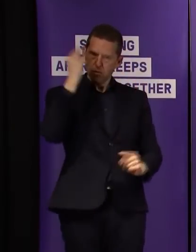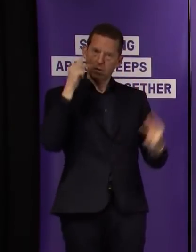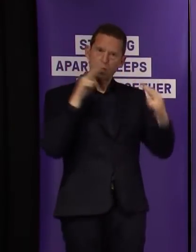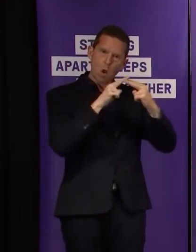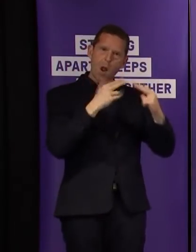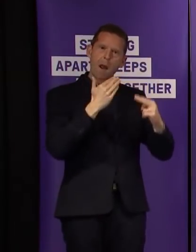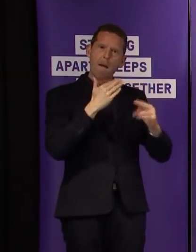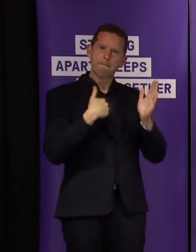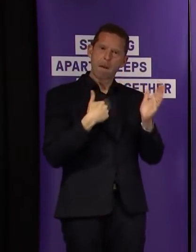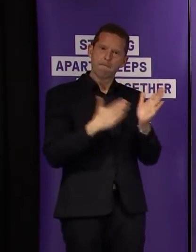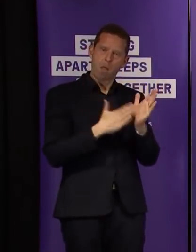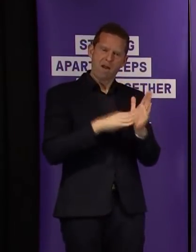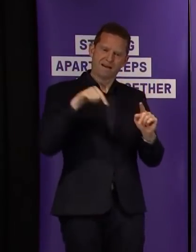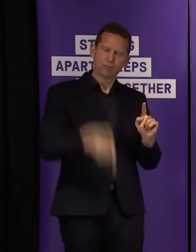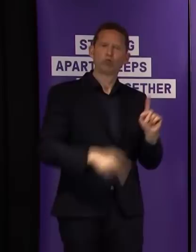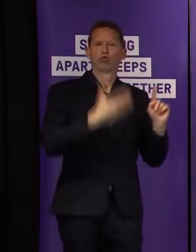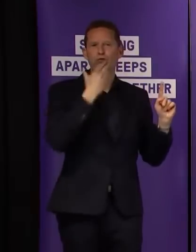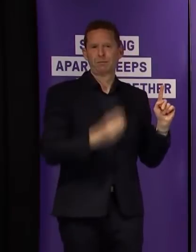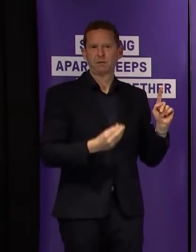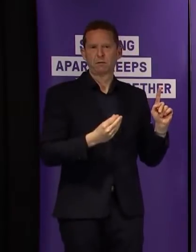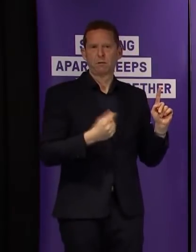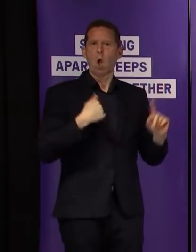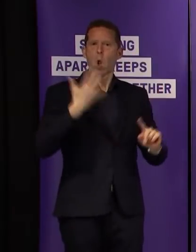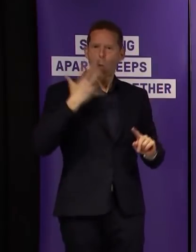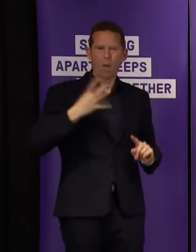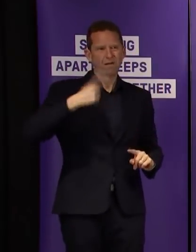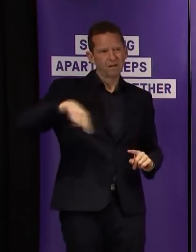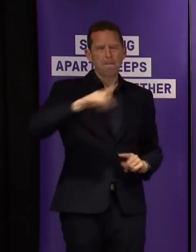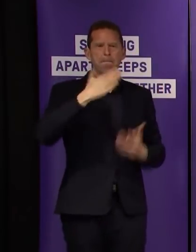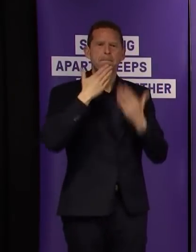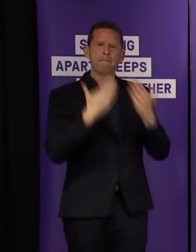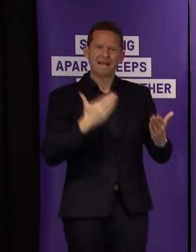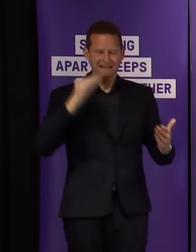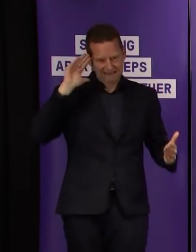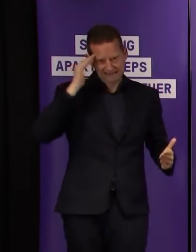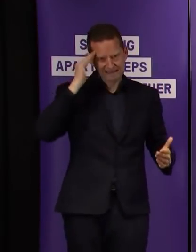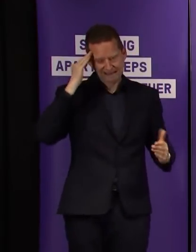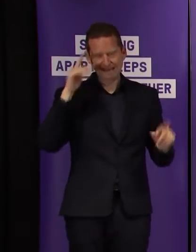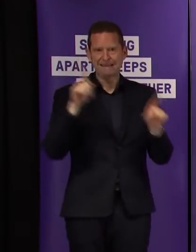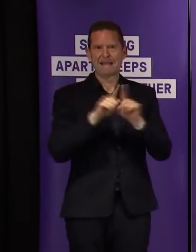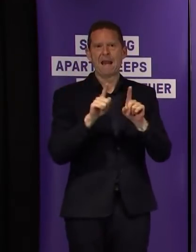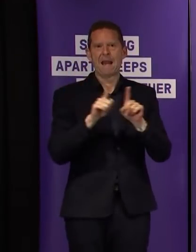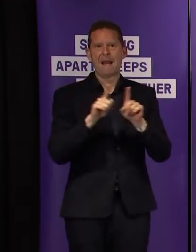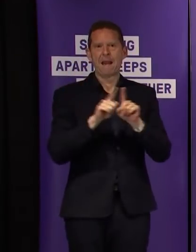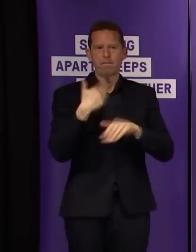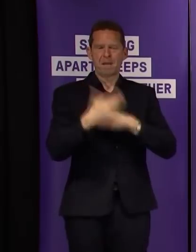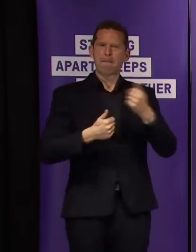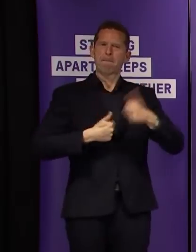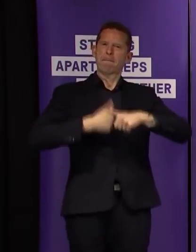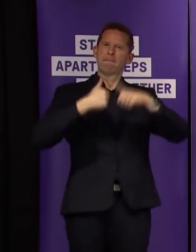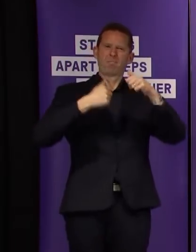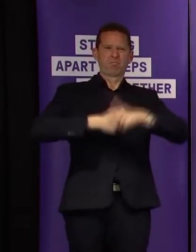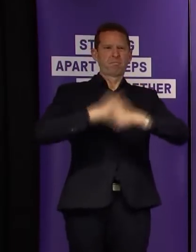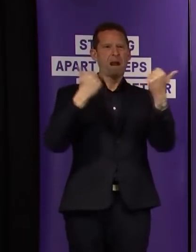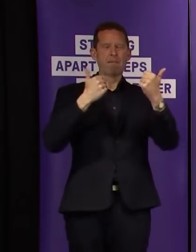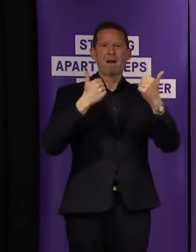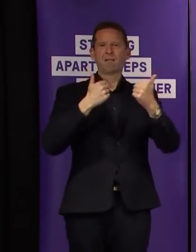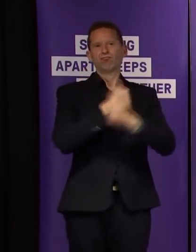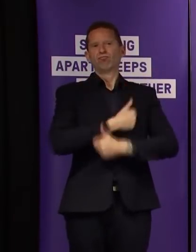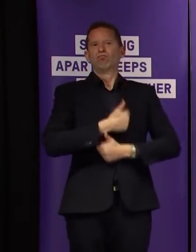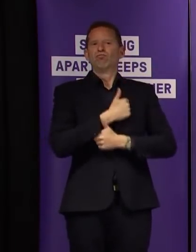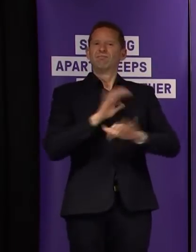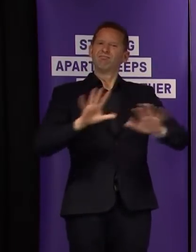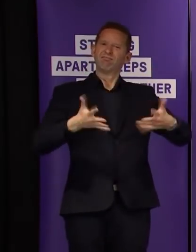though. I want all of us to stay the course, so that we can all have something approaching a